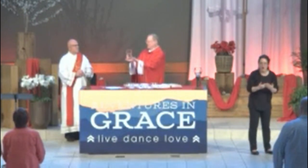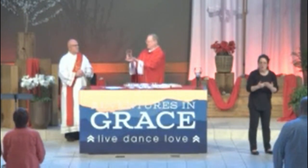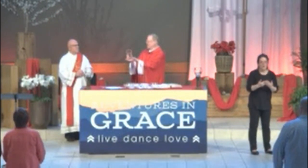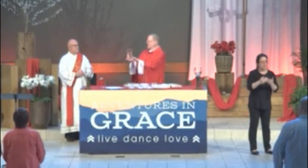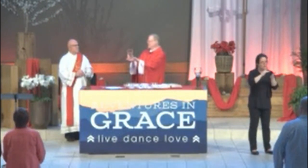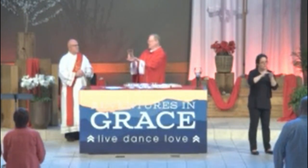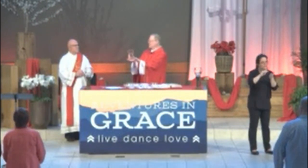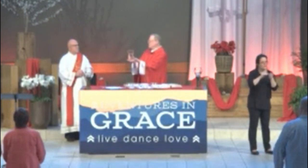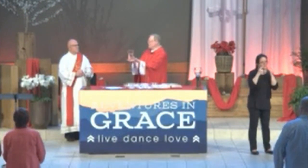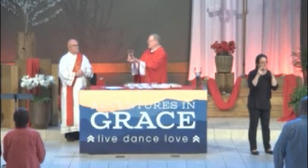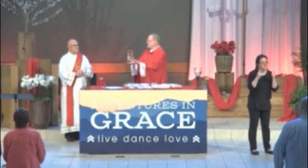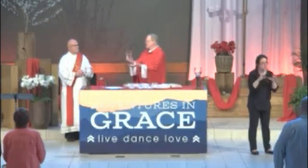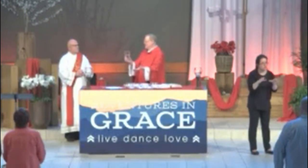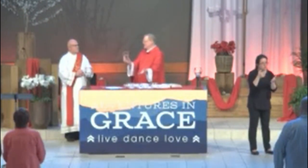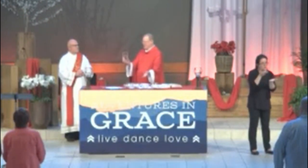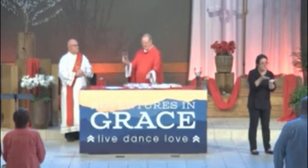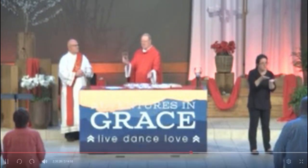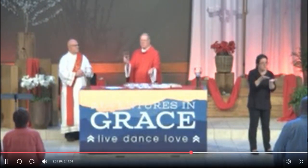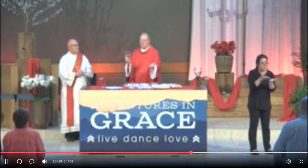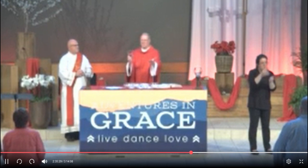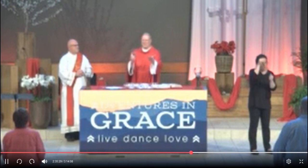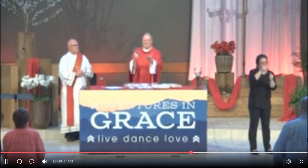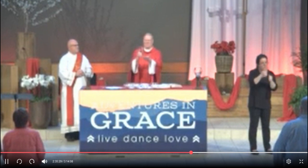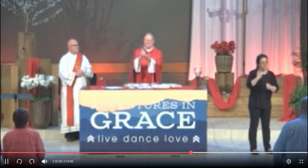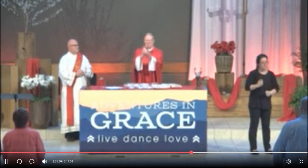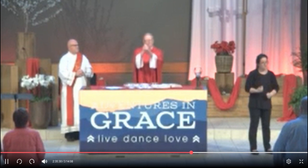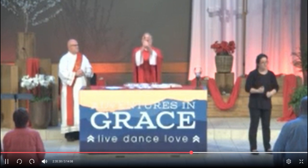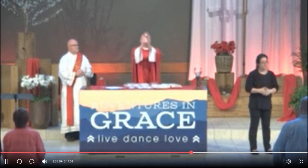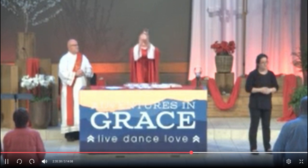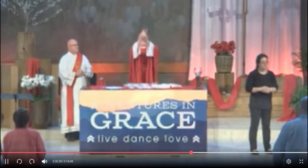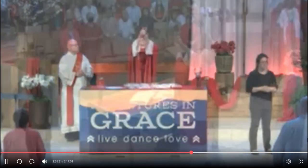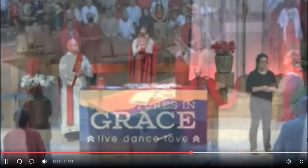the forgiveness of sins. Okay, for all. Note that. That's liturgical abuse.